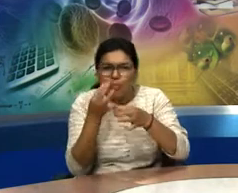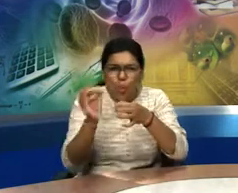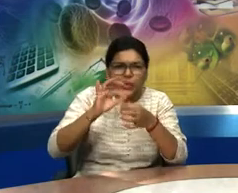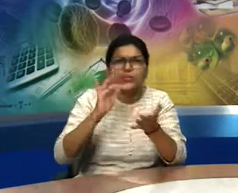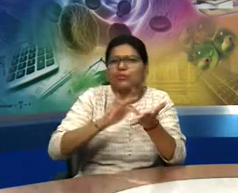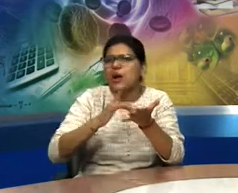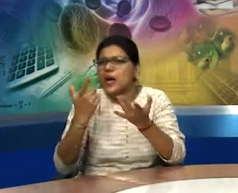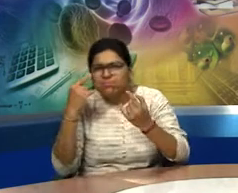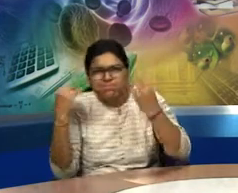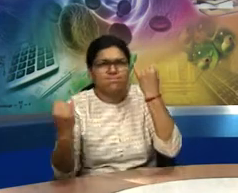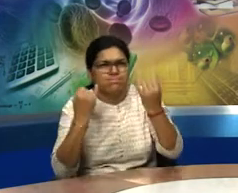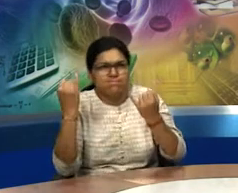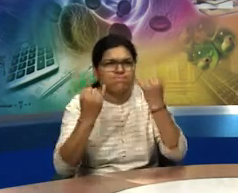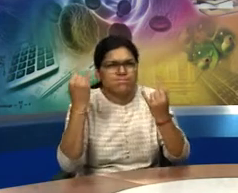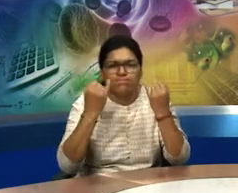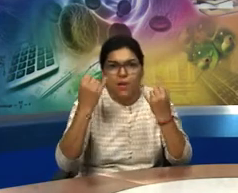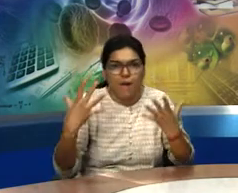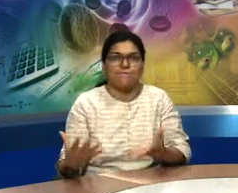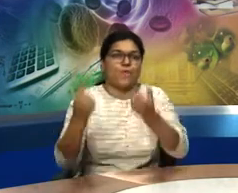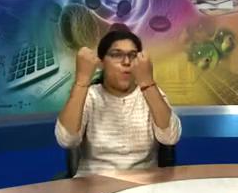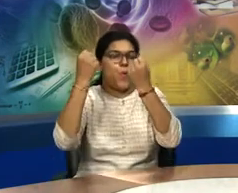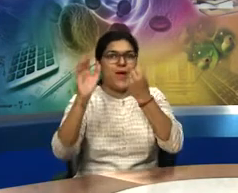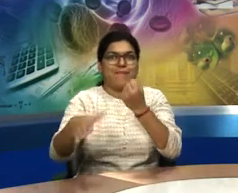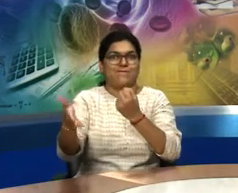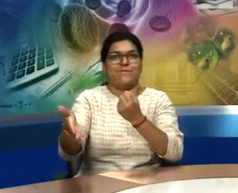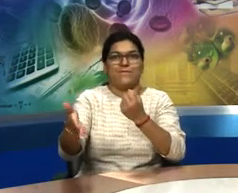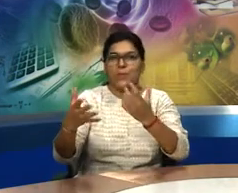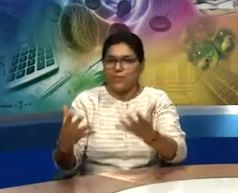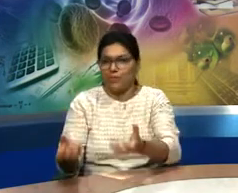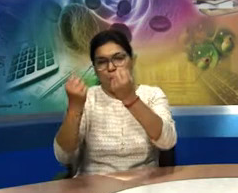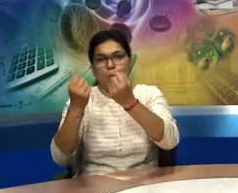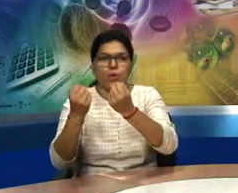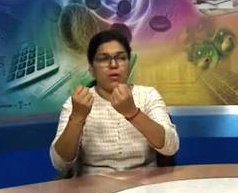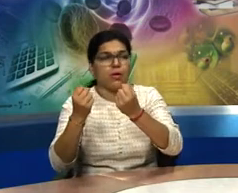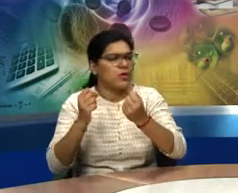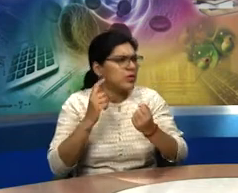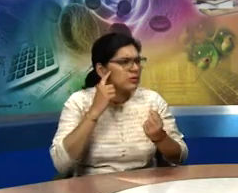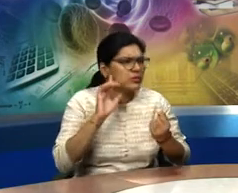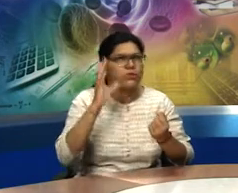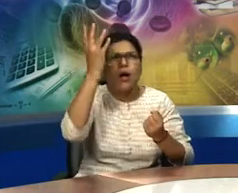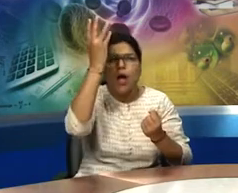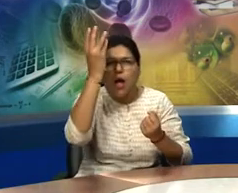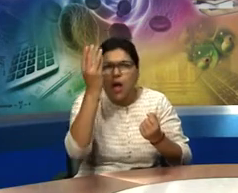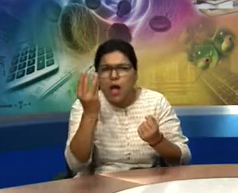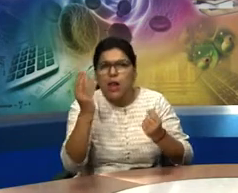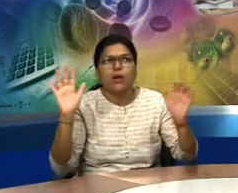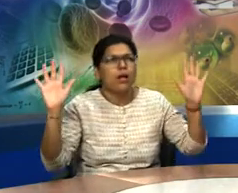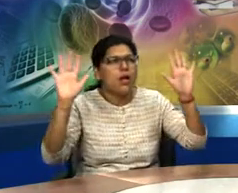these dhatura seeds for poison. And finally, they both got them also,